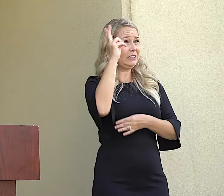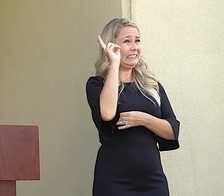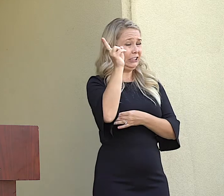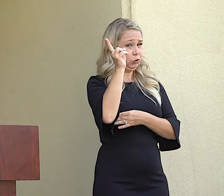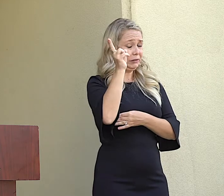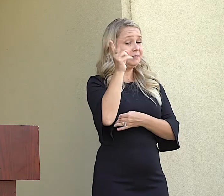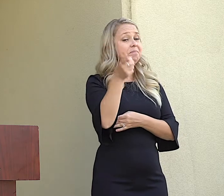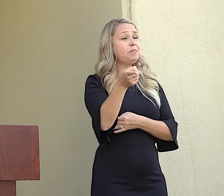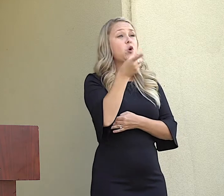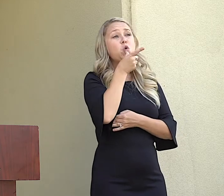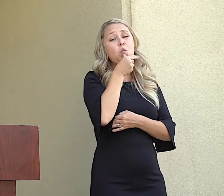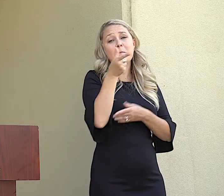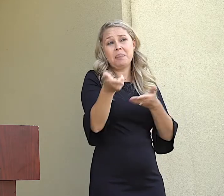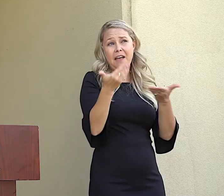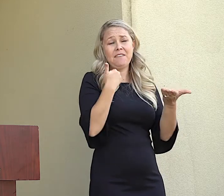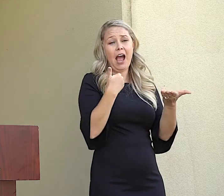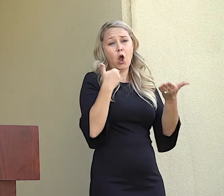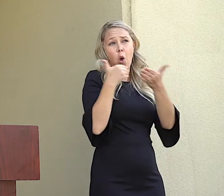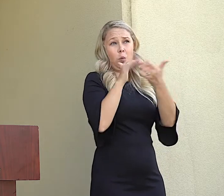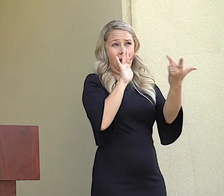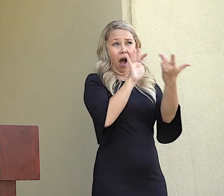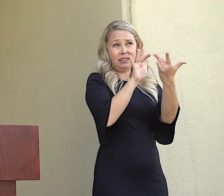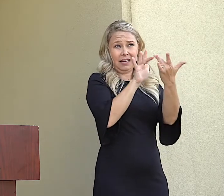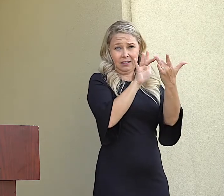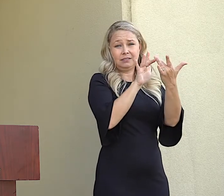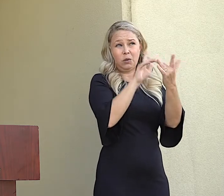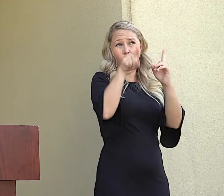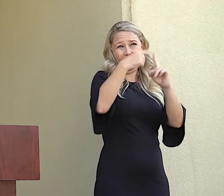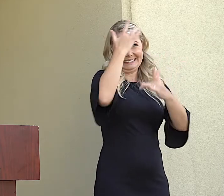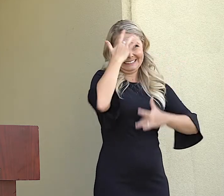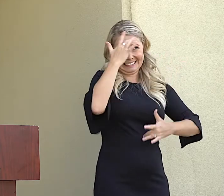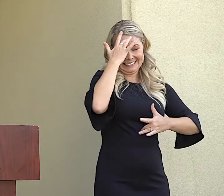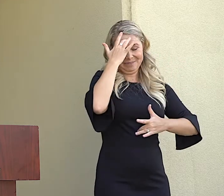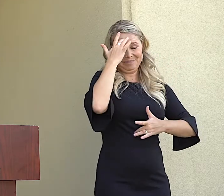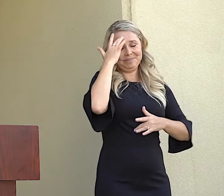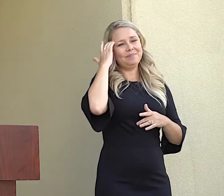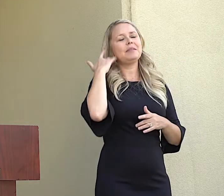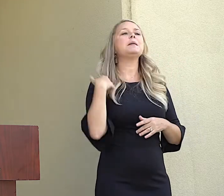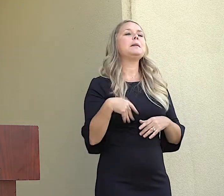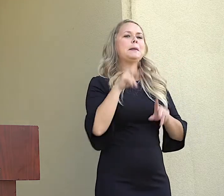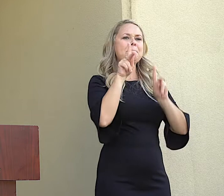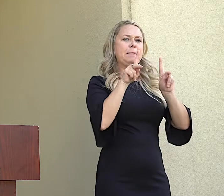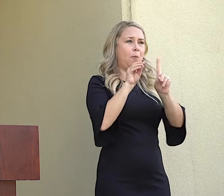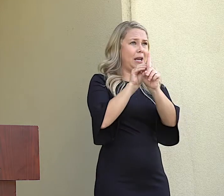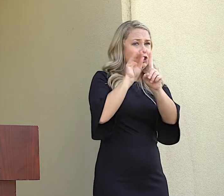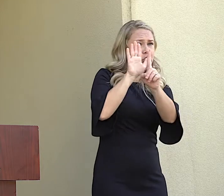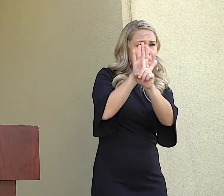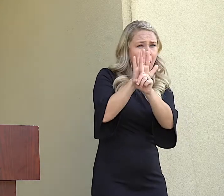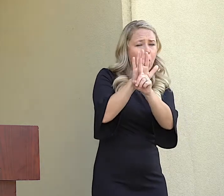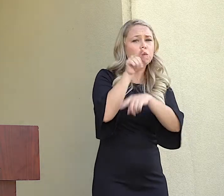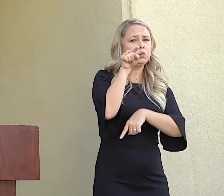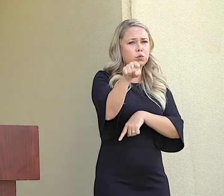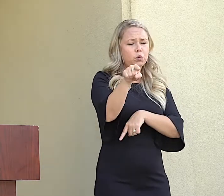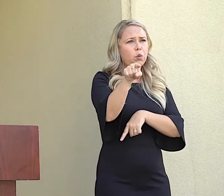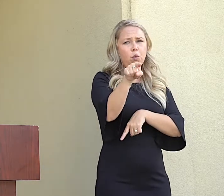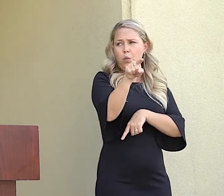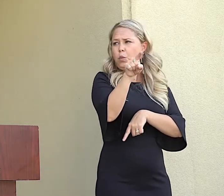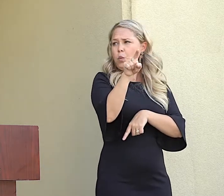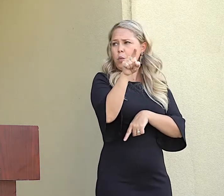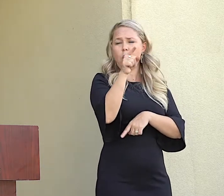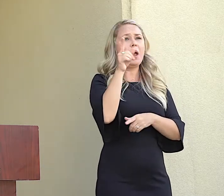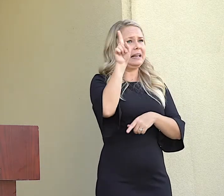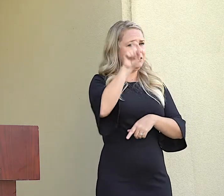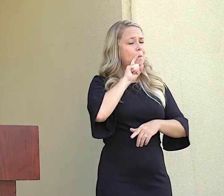and with whom they may have had close contact when sick. People who have been exposed would be notified and may